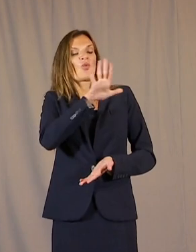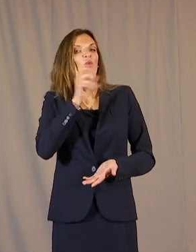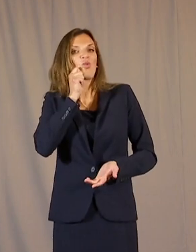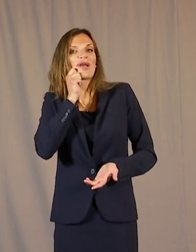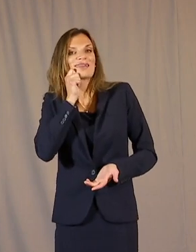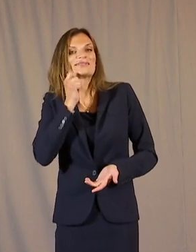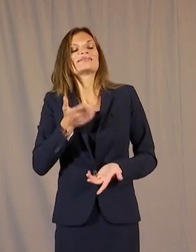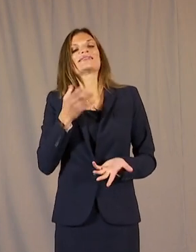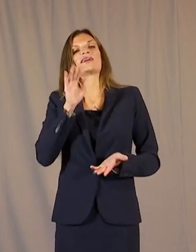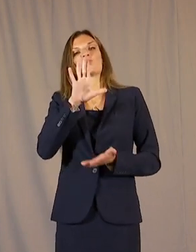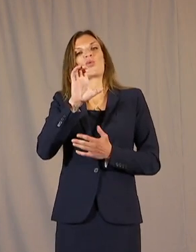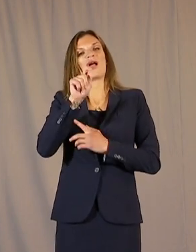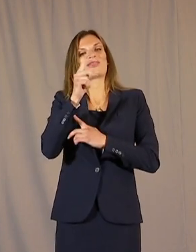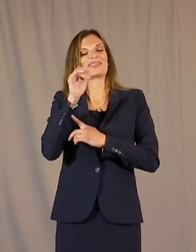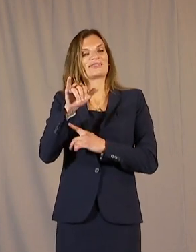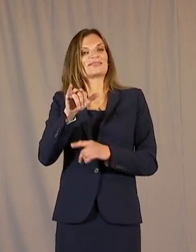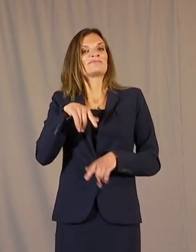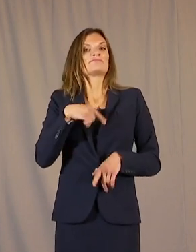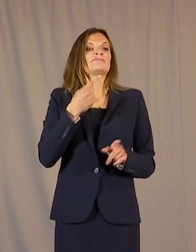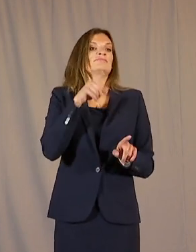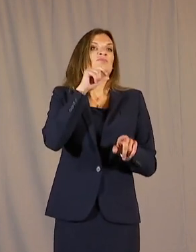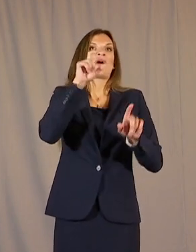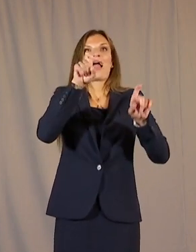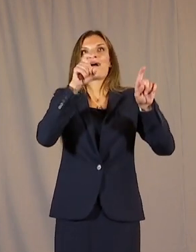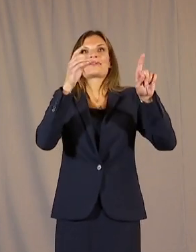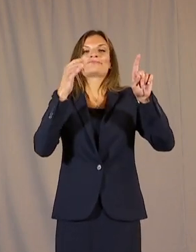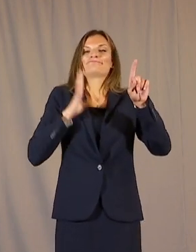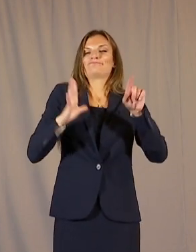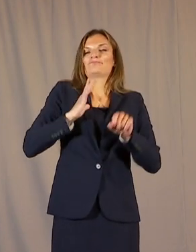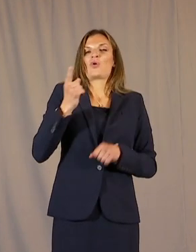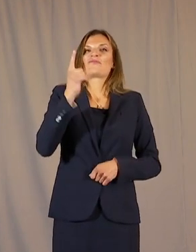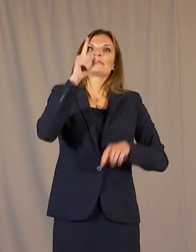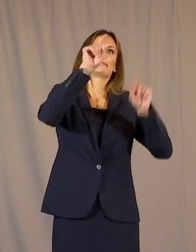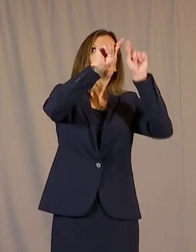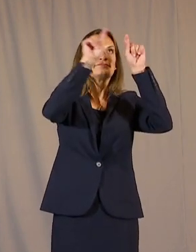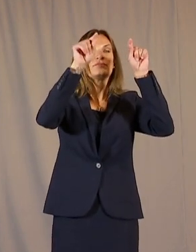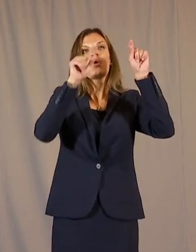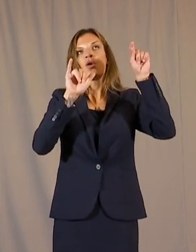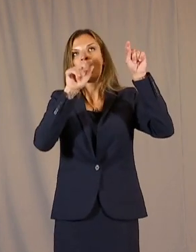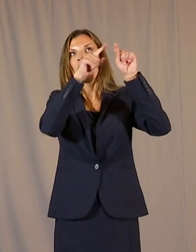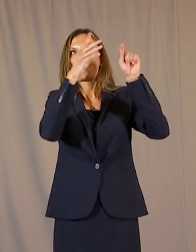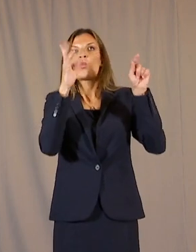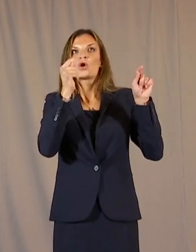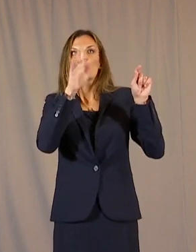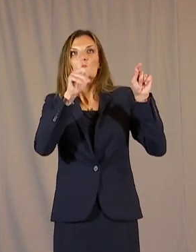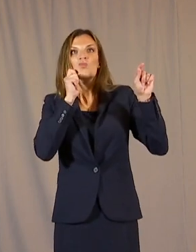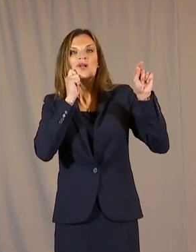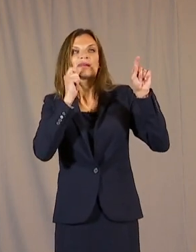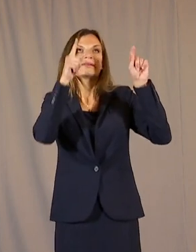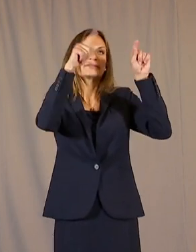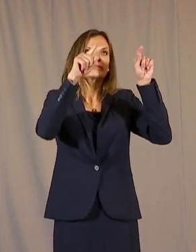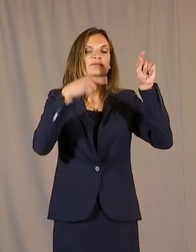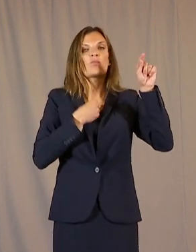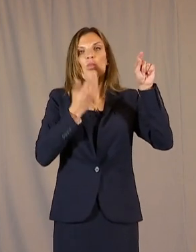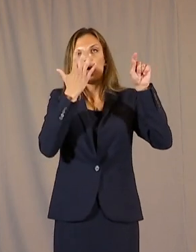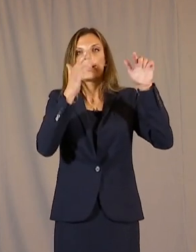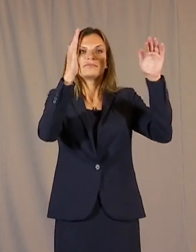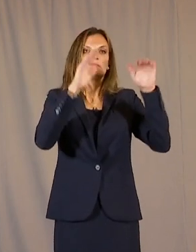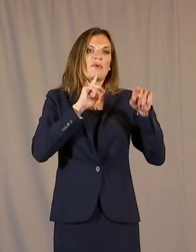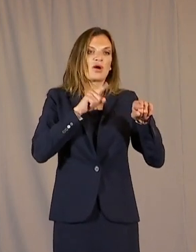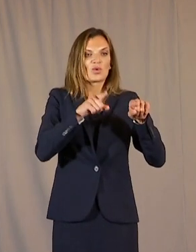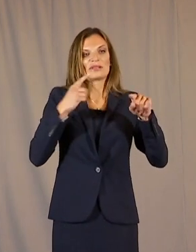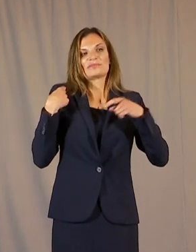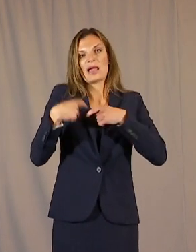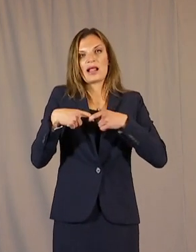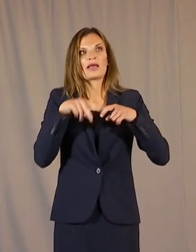say, I am white, and then have to look and say, well, are you Hispanic? You know, so you can definitely